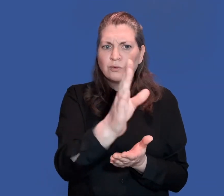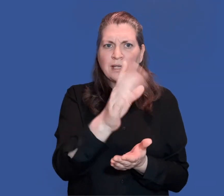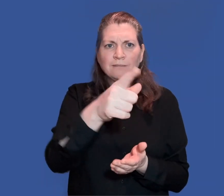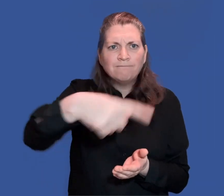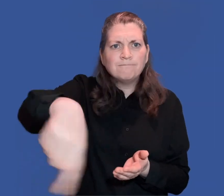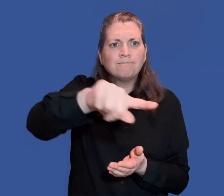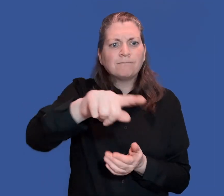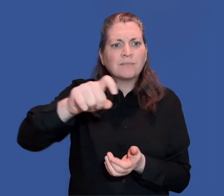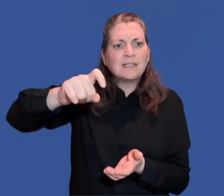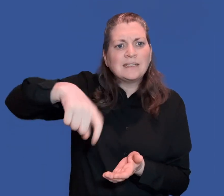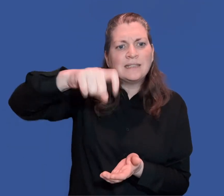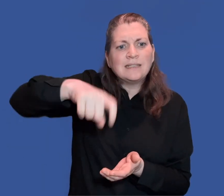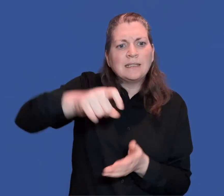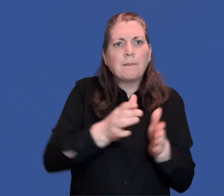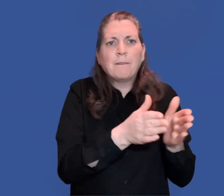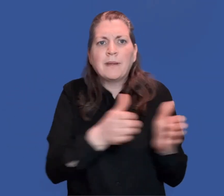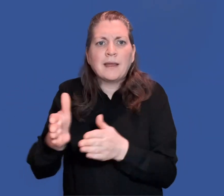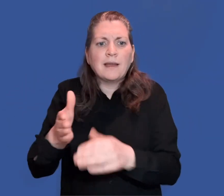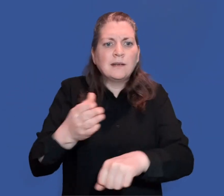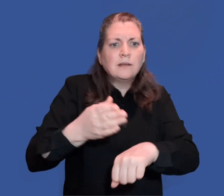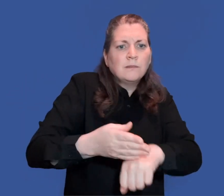The state will match all federal budgets